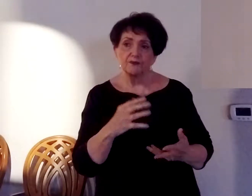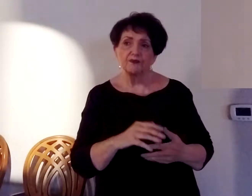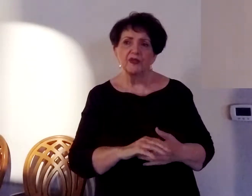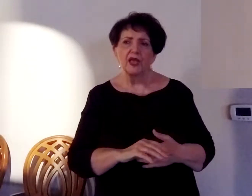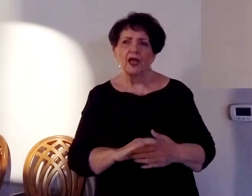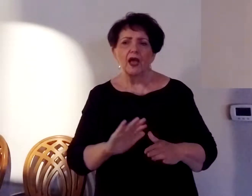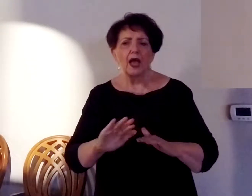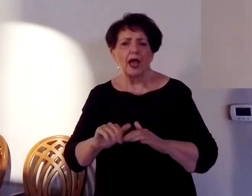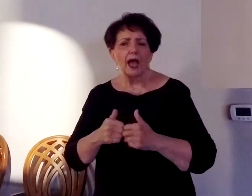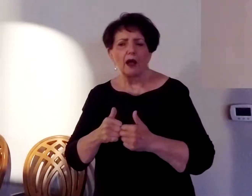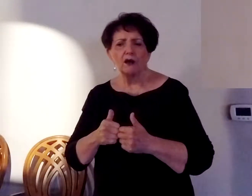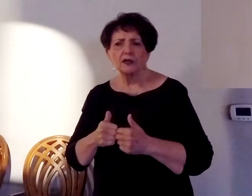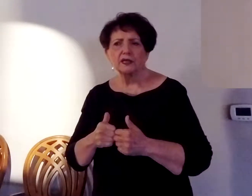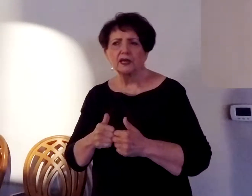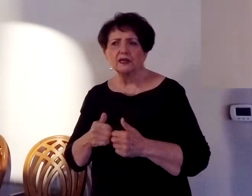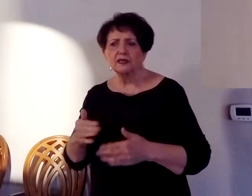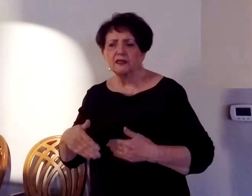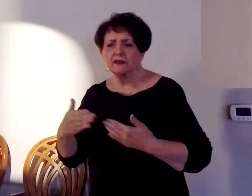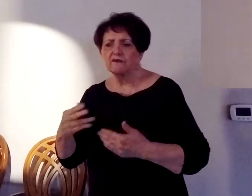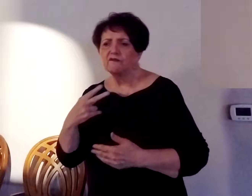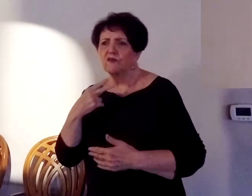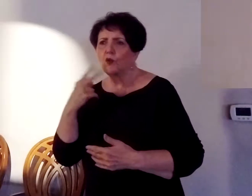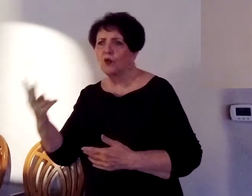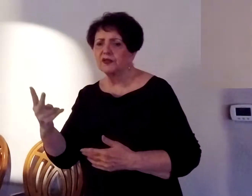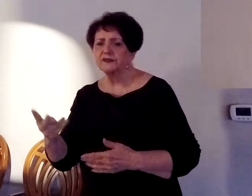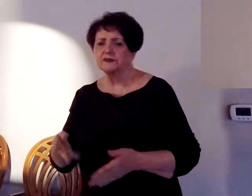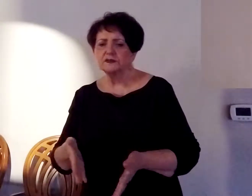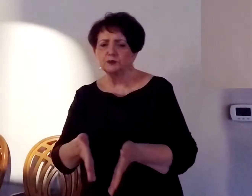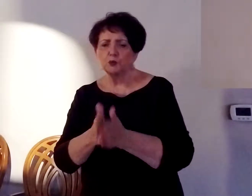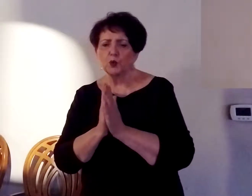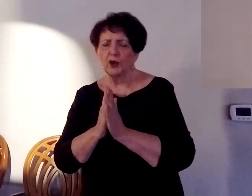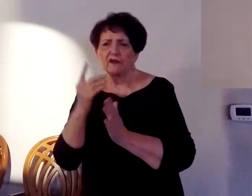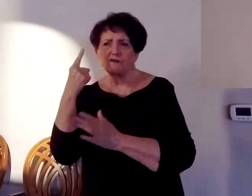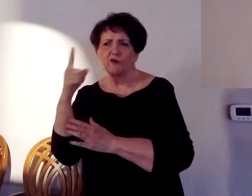how can I give voice to pray for